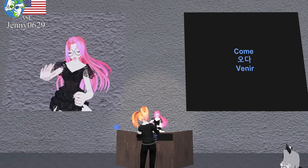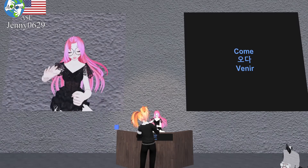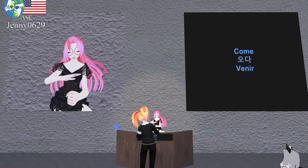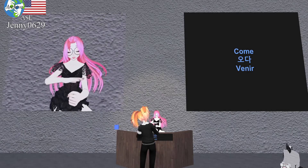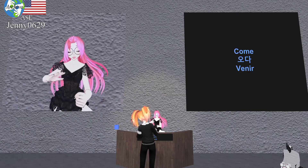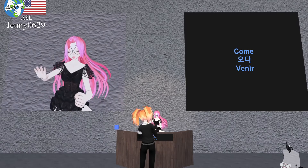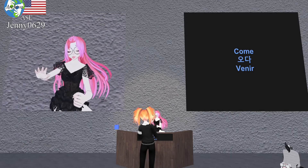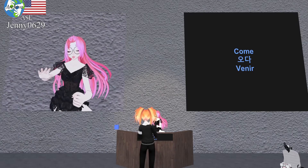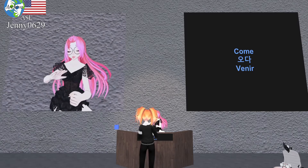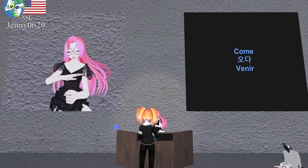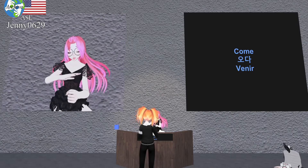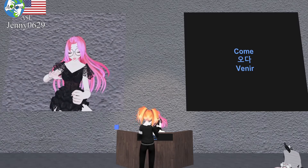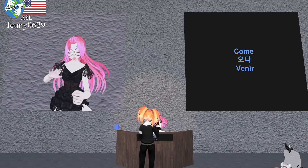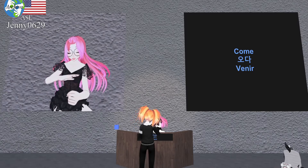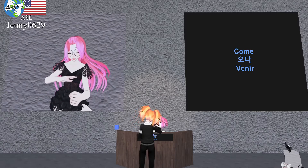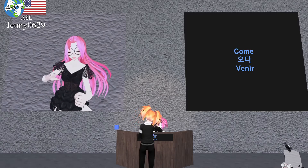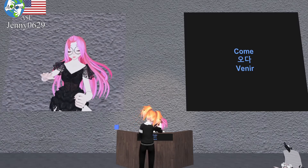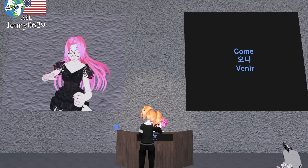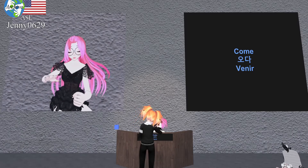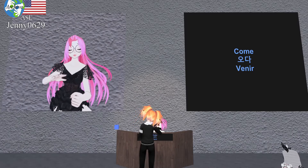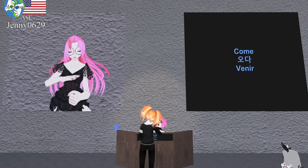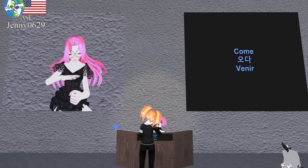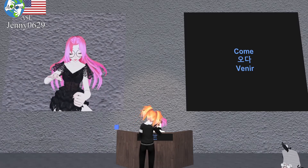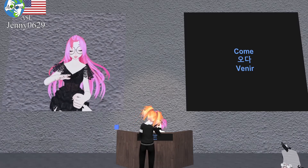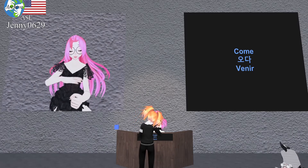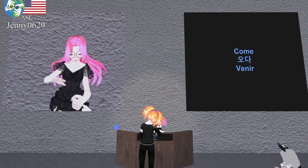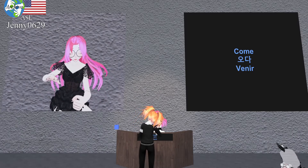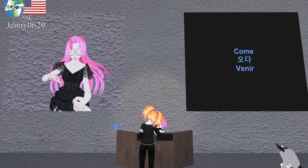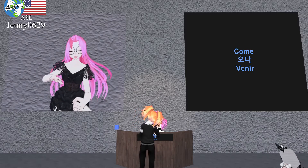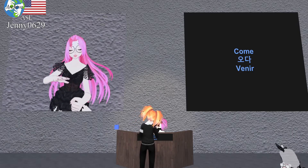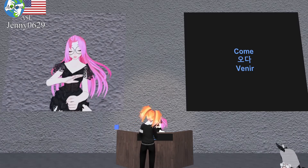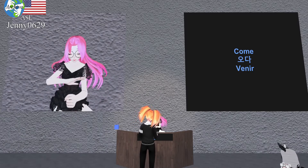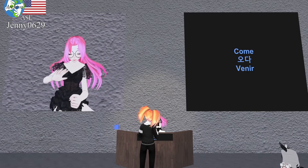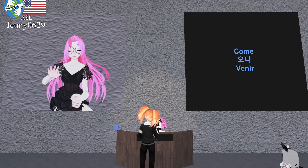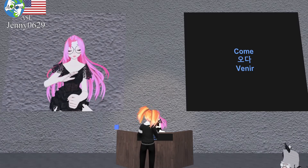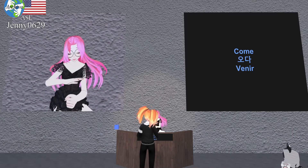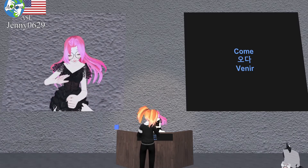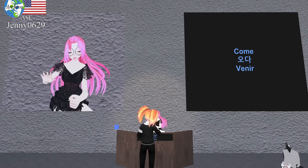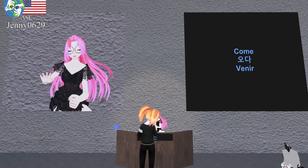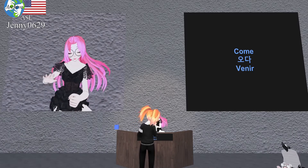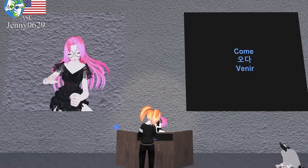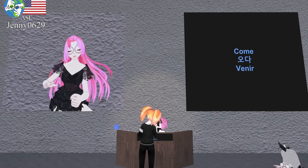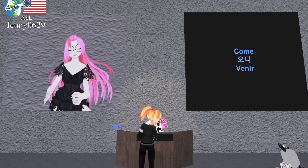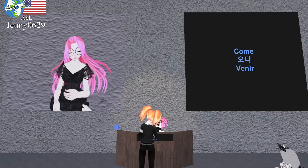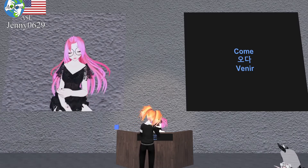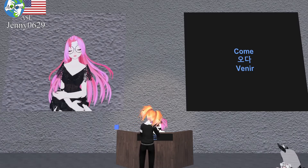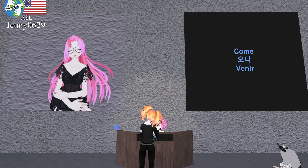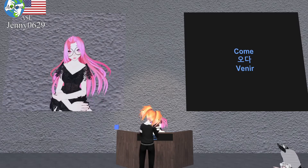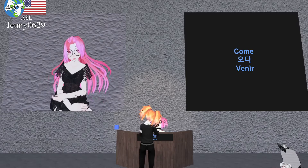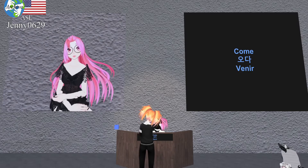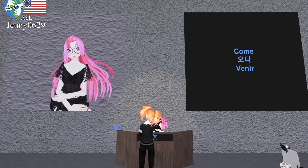Enough. No, enough is you're going to do full 2 times. Enough. 2 times. Yep. Enough.